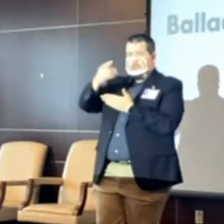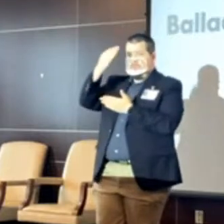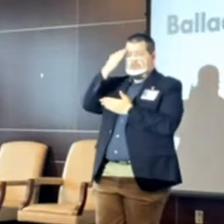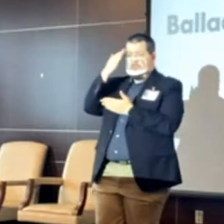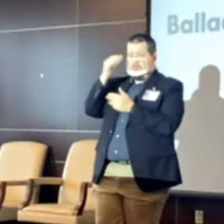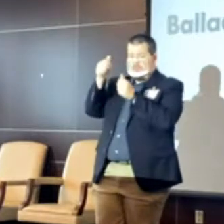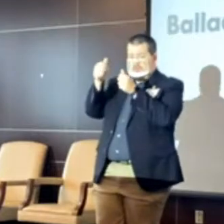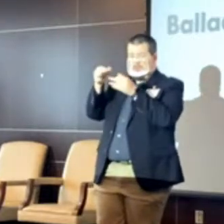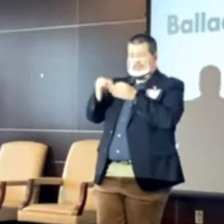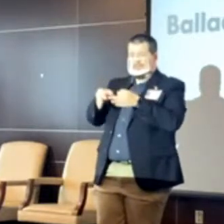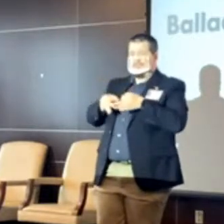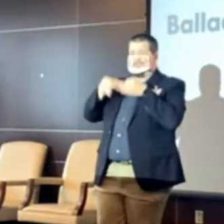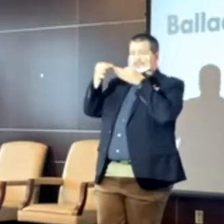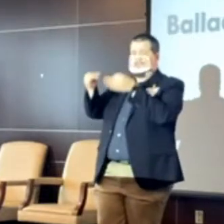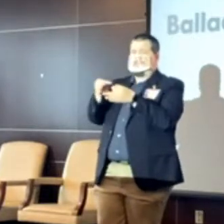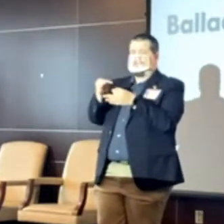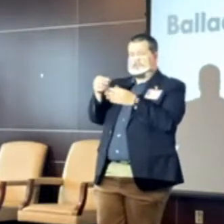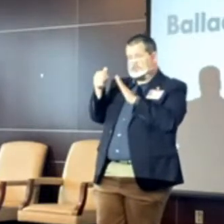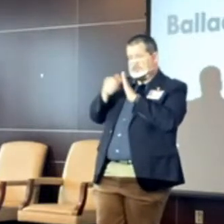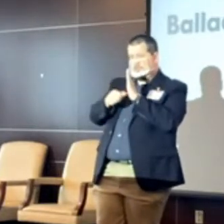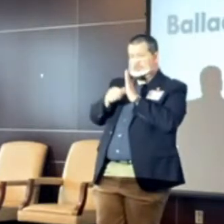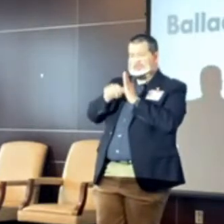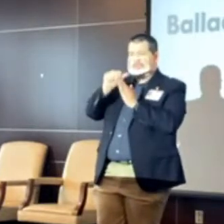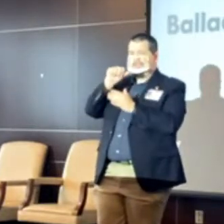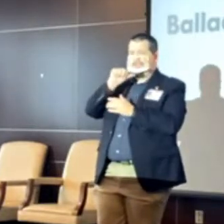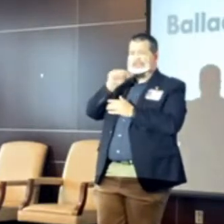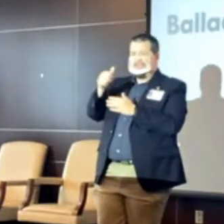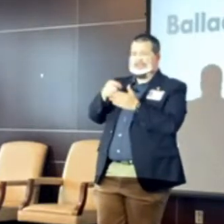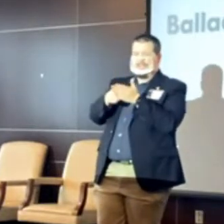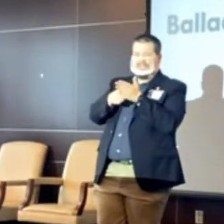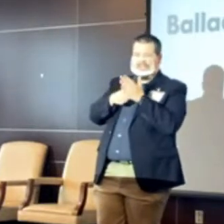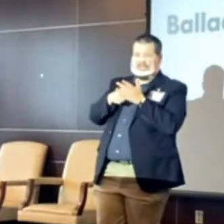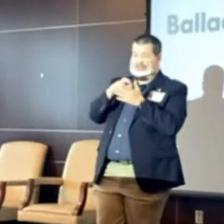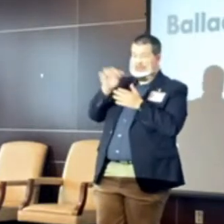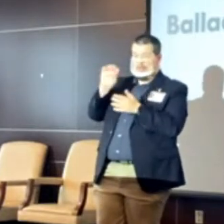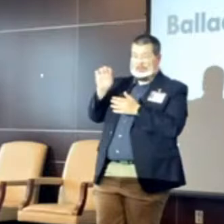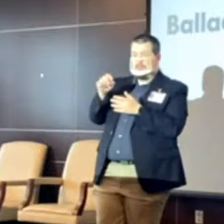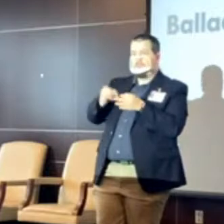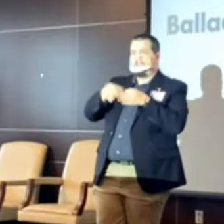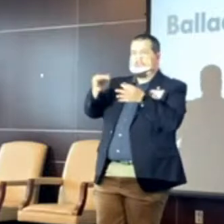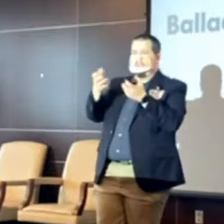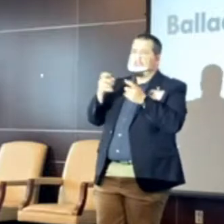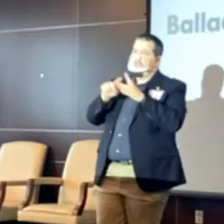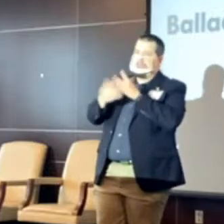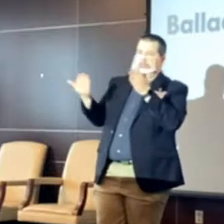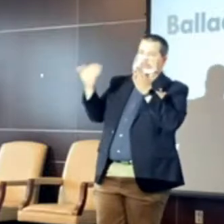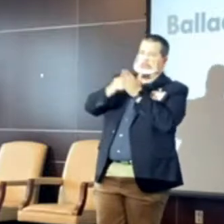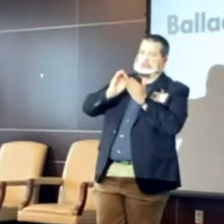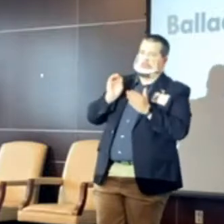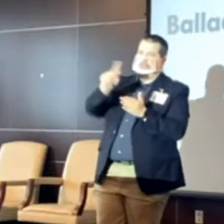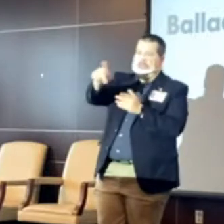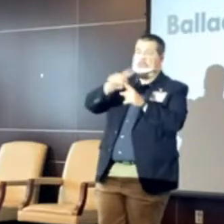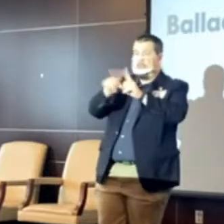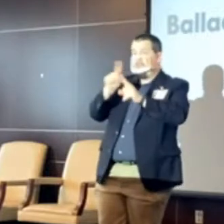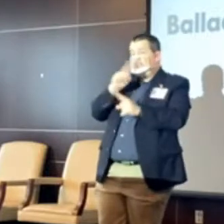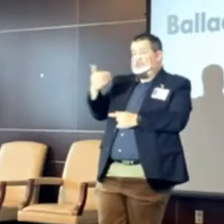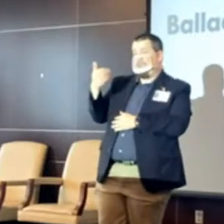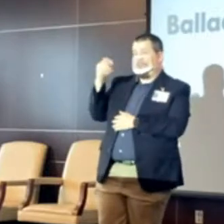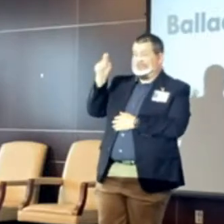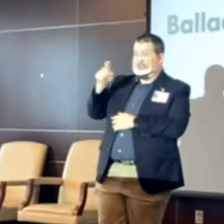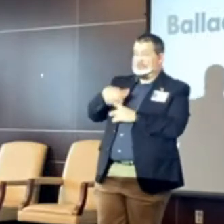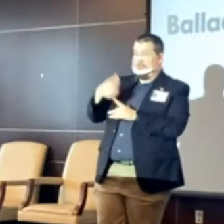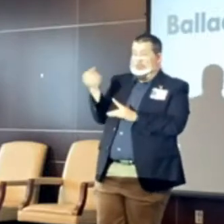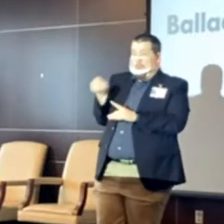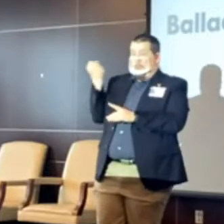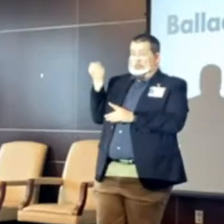did postpone elective procedures. We're very anxious to start those back, and even though we do have to put a